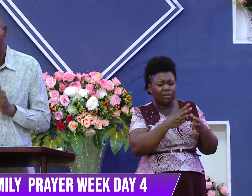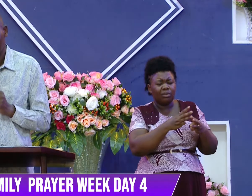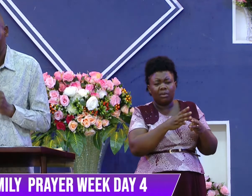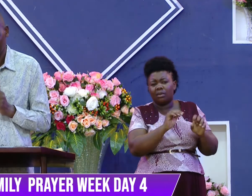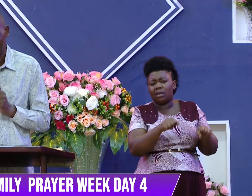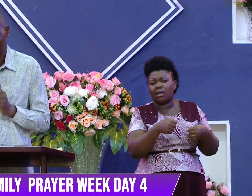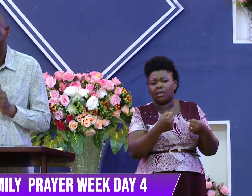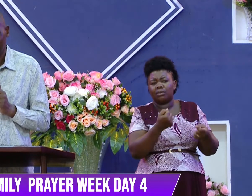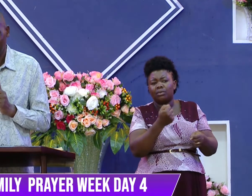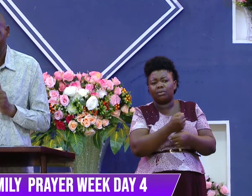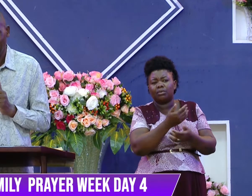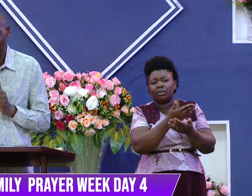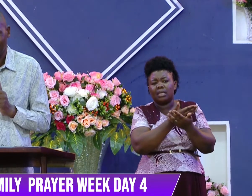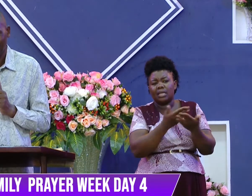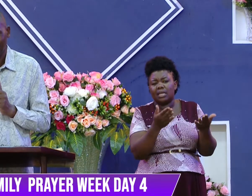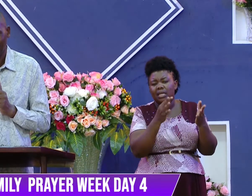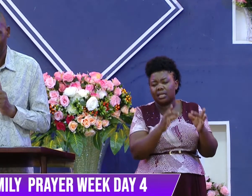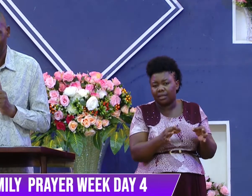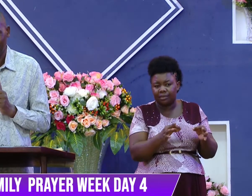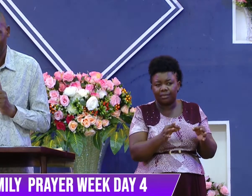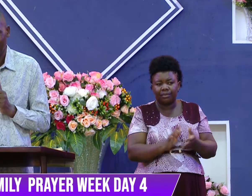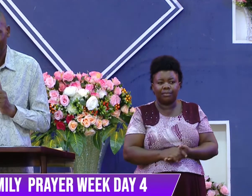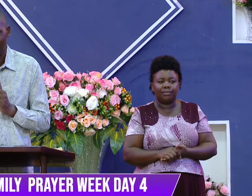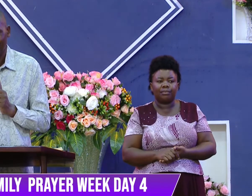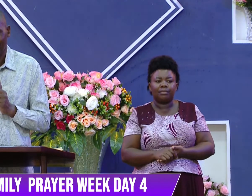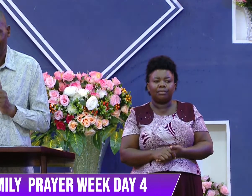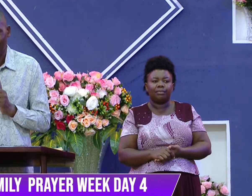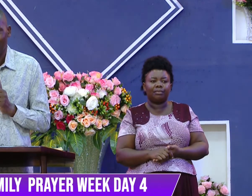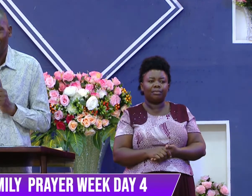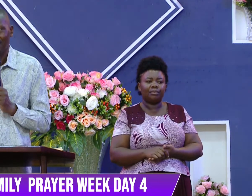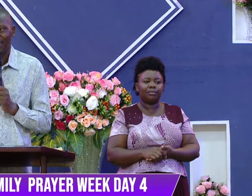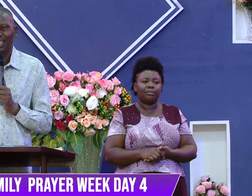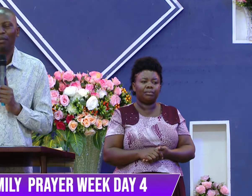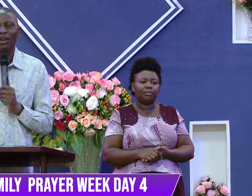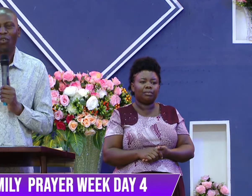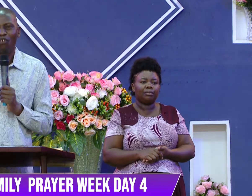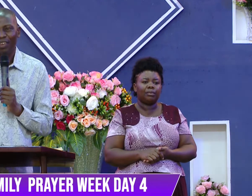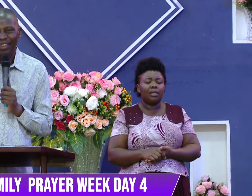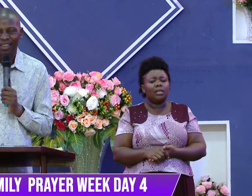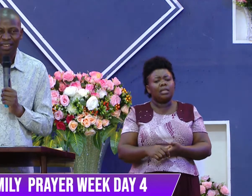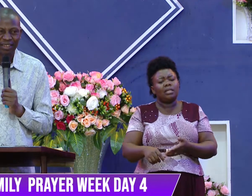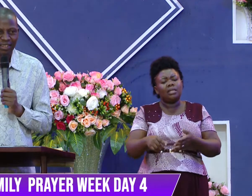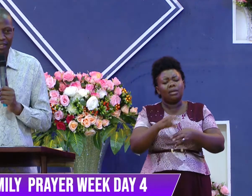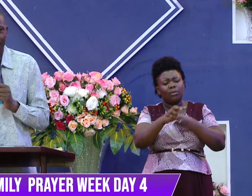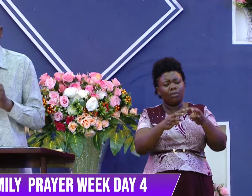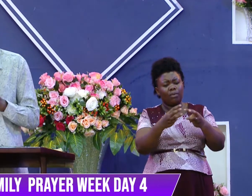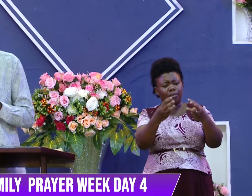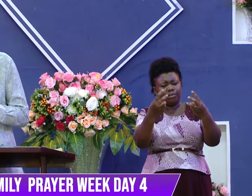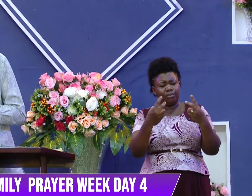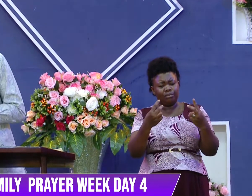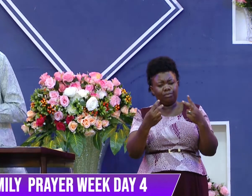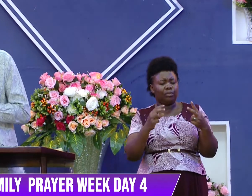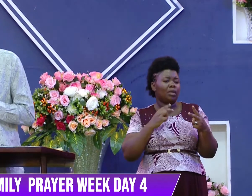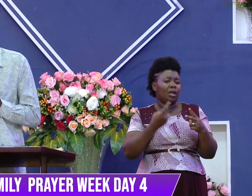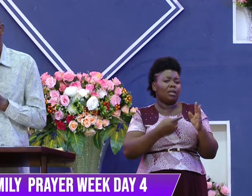We put our words, our deeds, and the world reflects to them and can't do anything. We are the